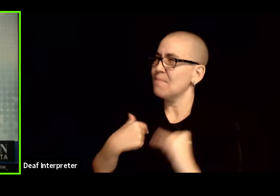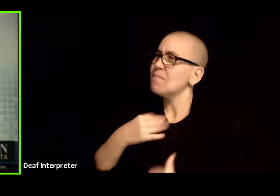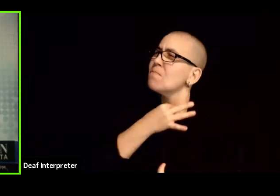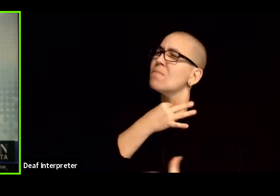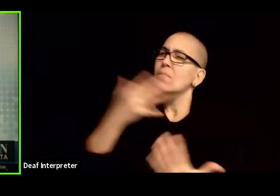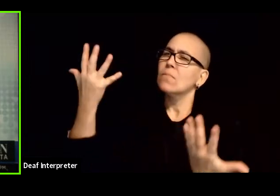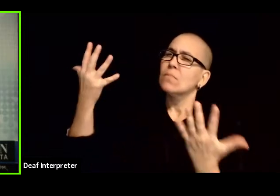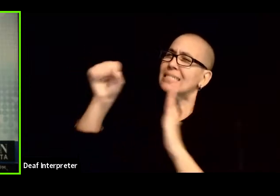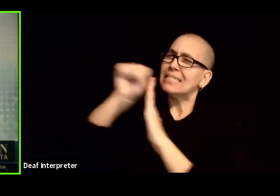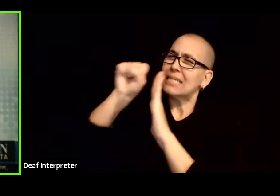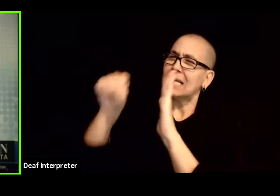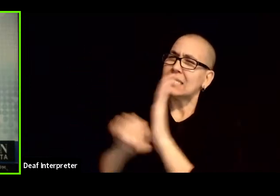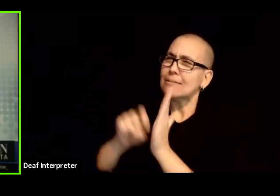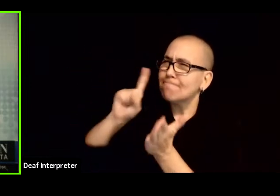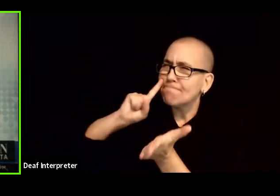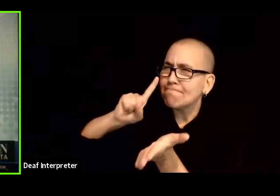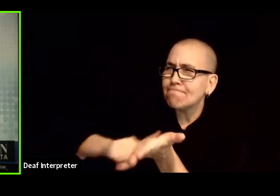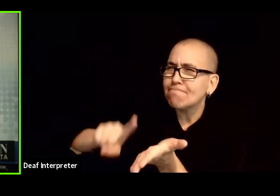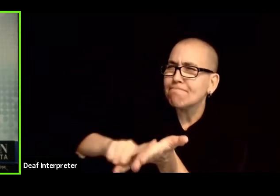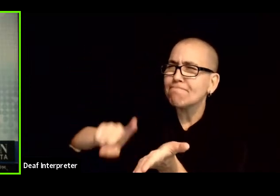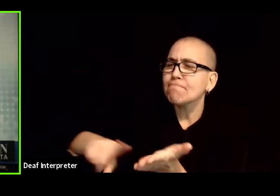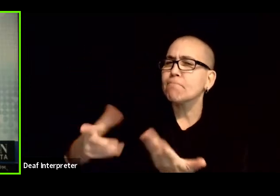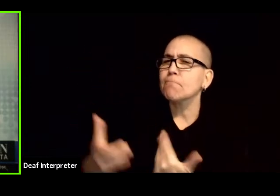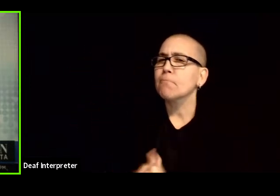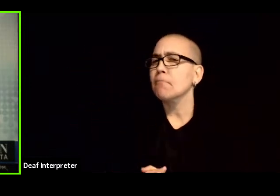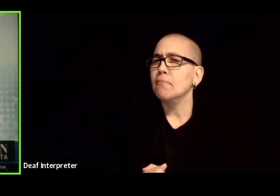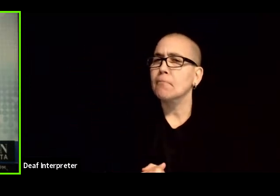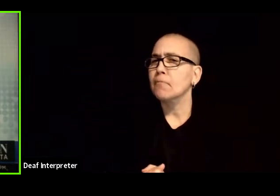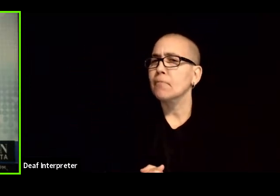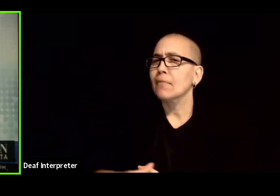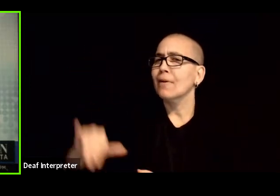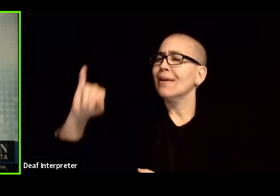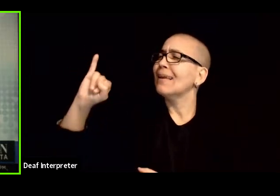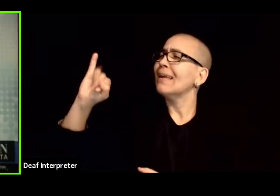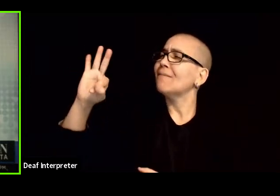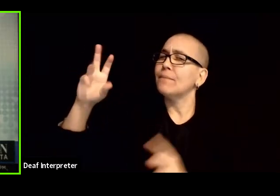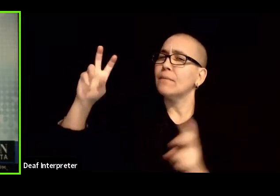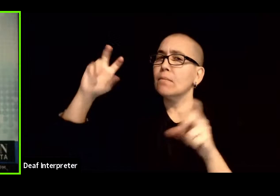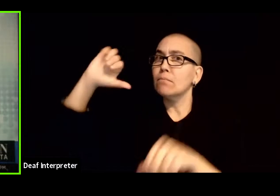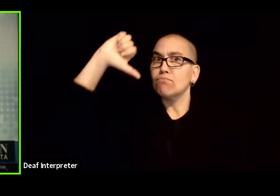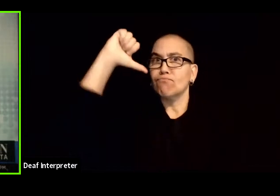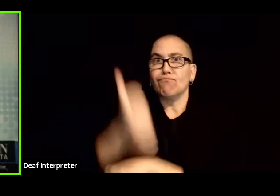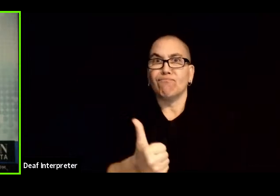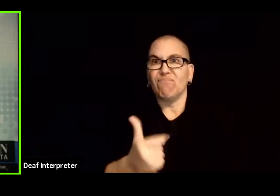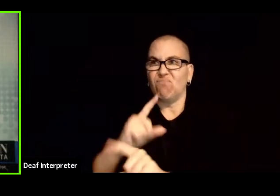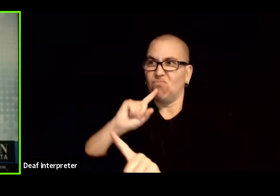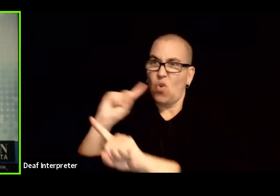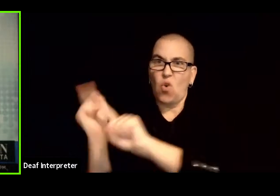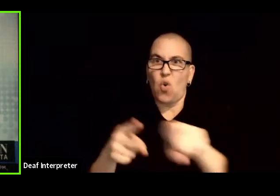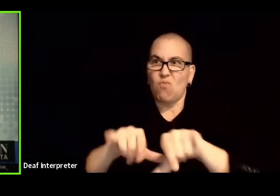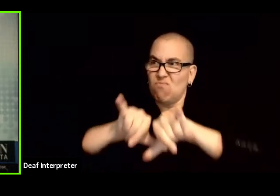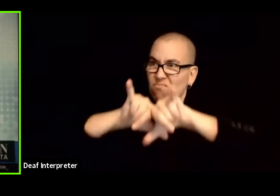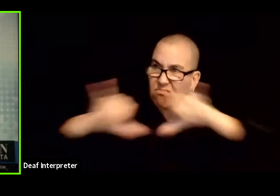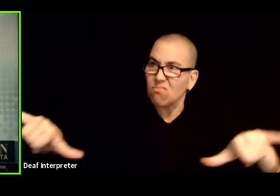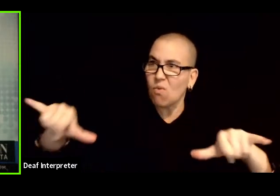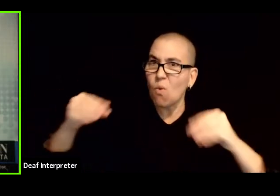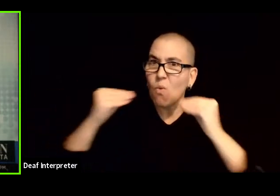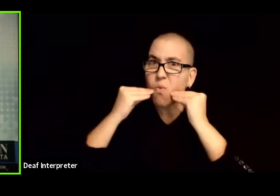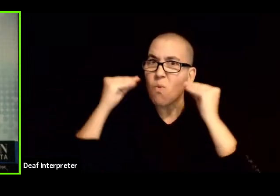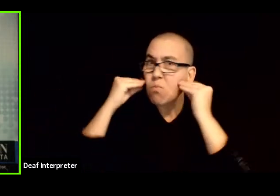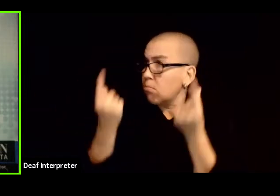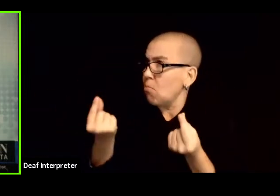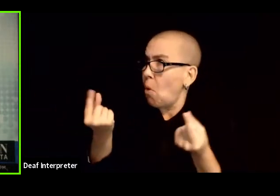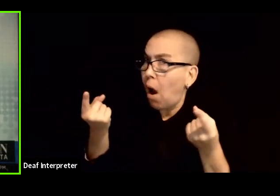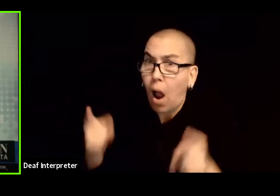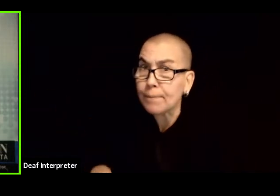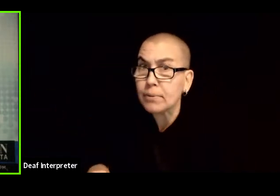shelter-in-place order or other similar restrictions would have on the course of the pandemic. And if you have any estimates for how many fewer people might die if the